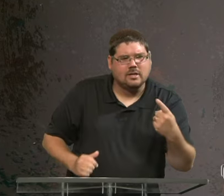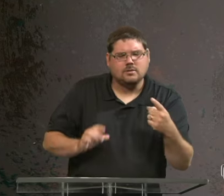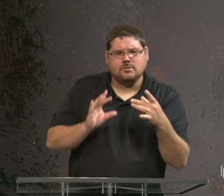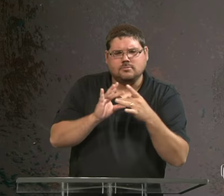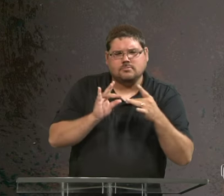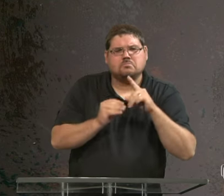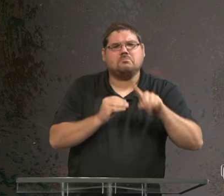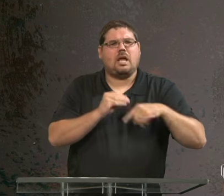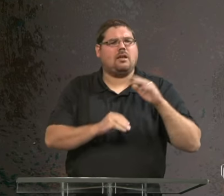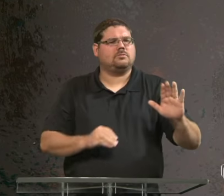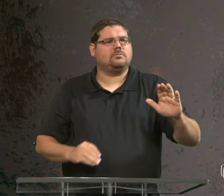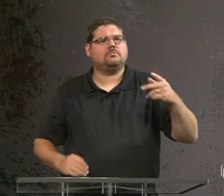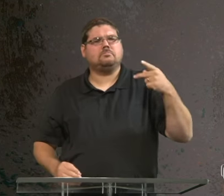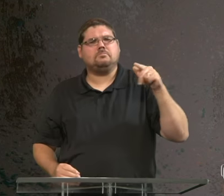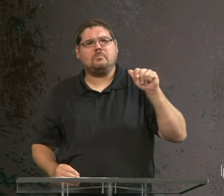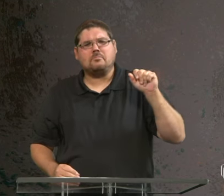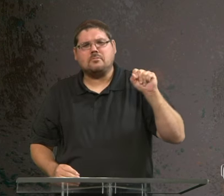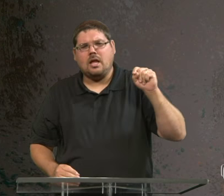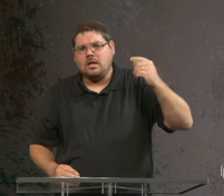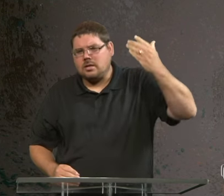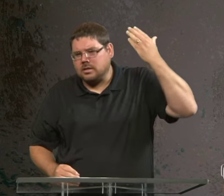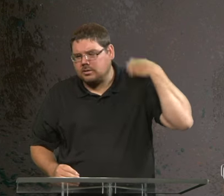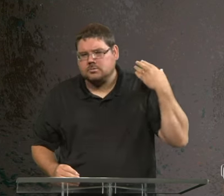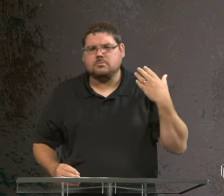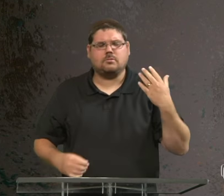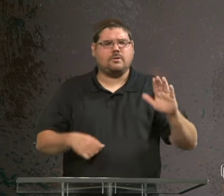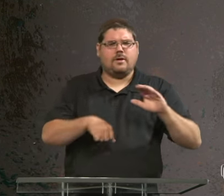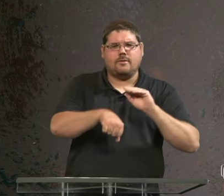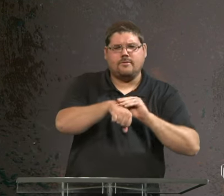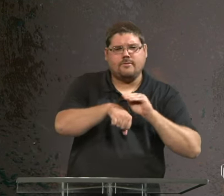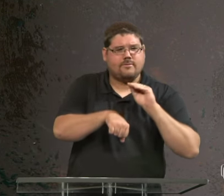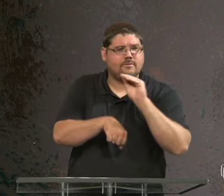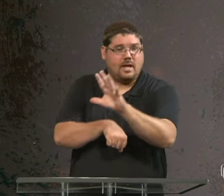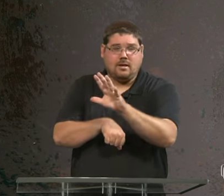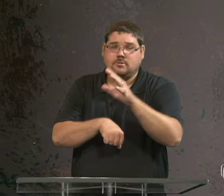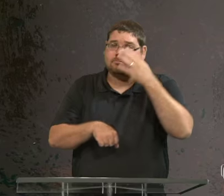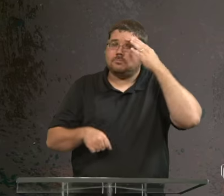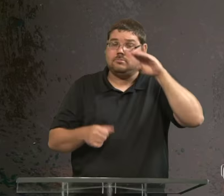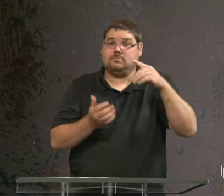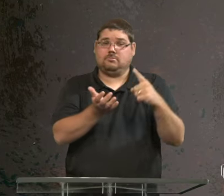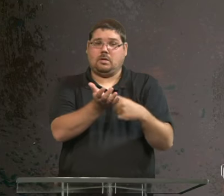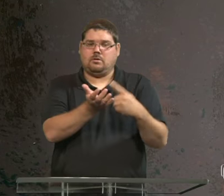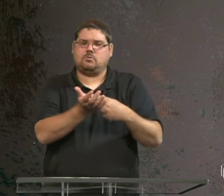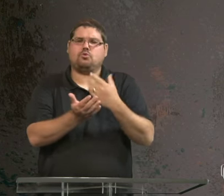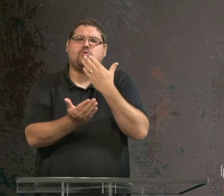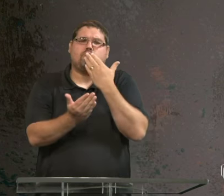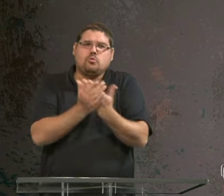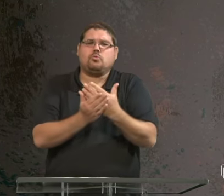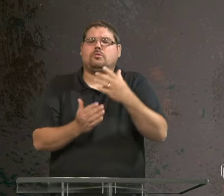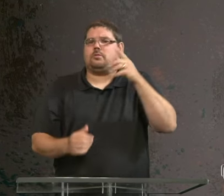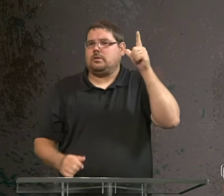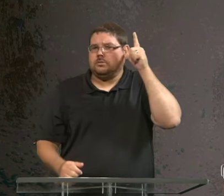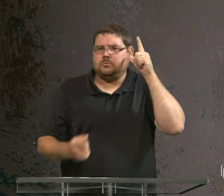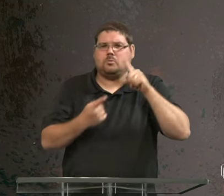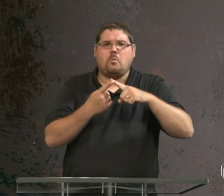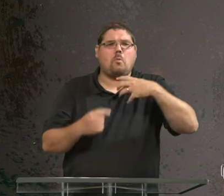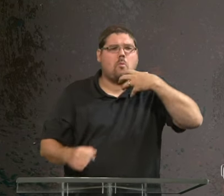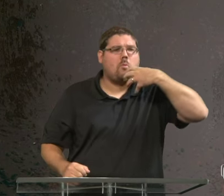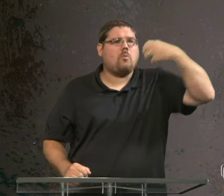you, and you've heard some of the stories or some of the experiences that they shared with you and advice they gave you as they